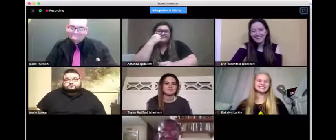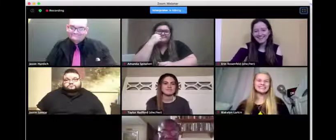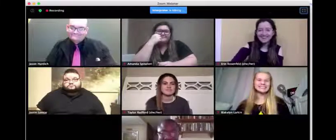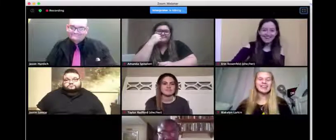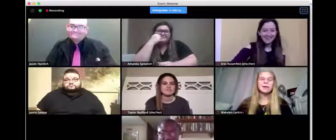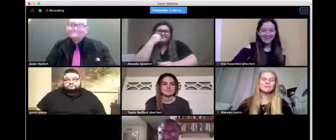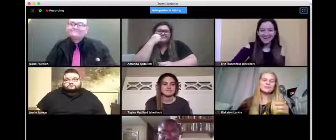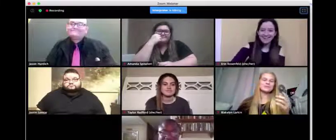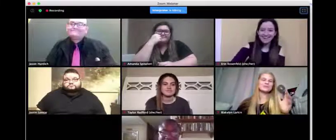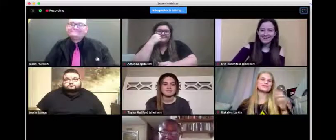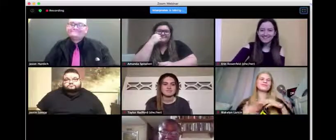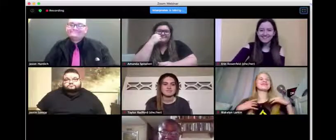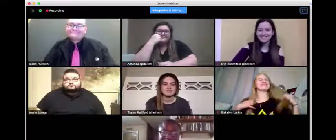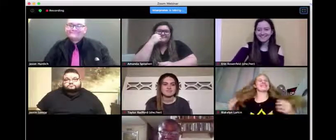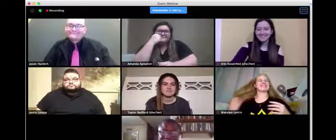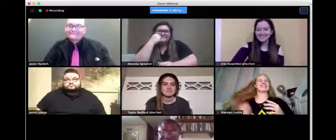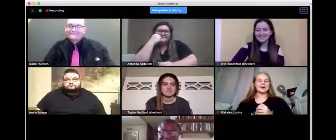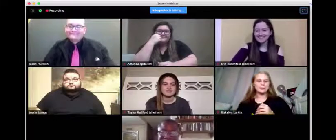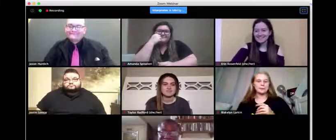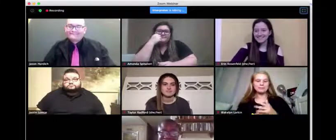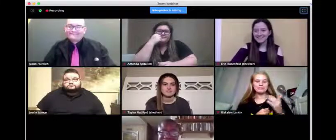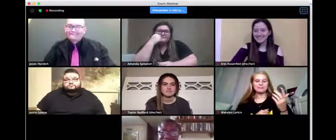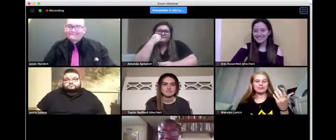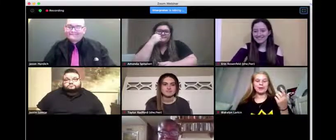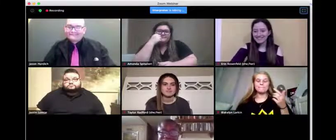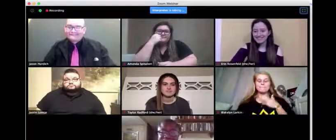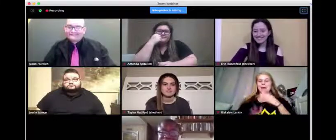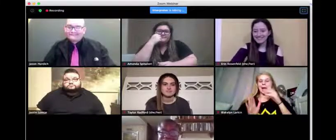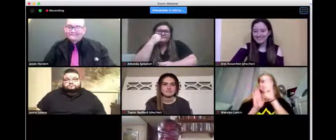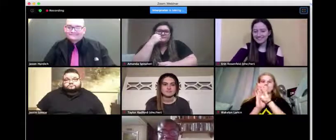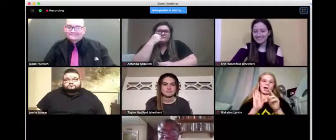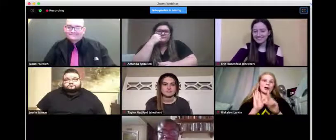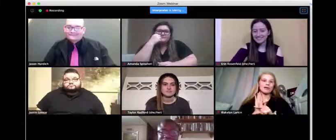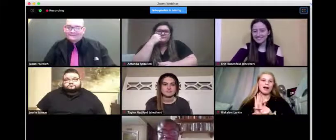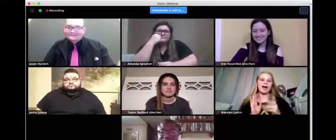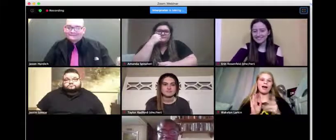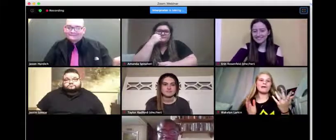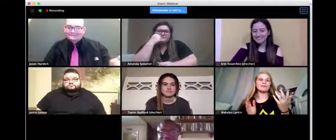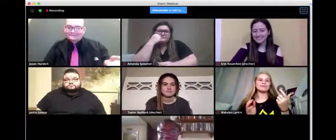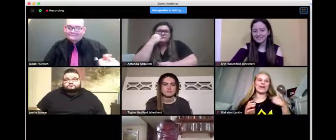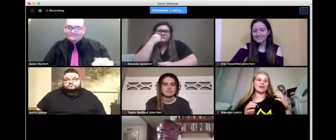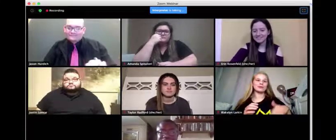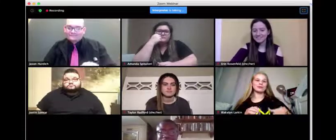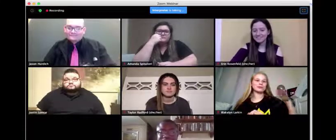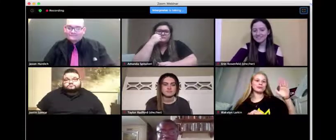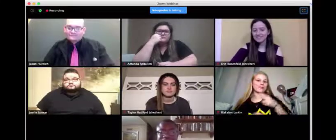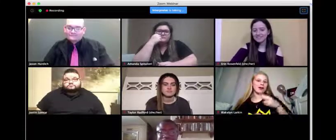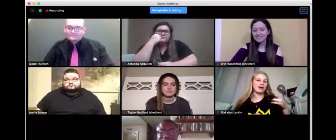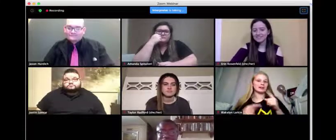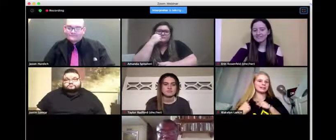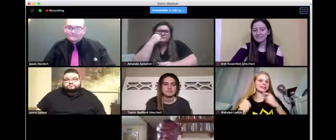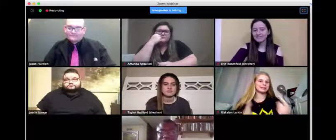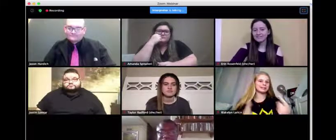background, I grew up hard of hearing since 3 years old. I got sick at age 3 and my